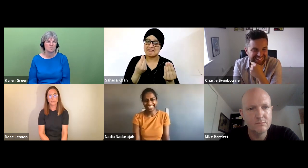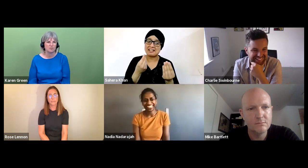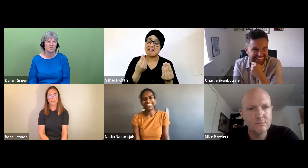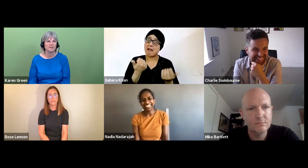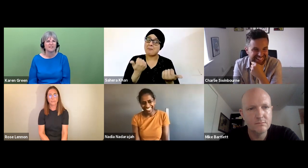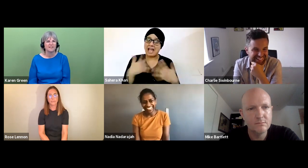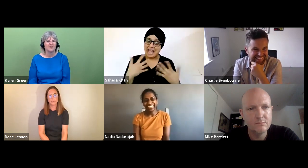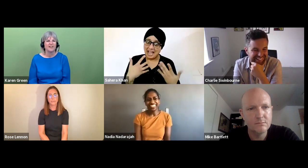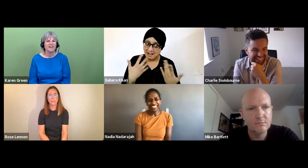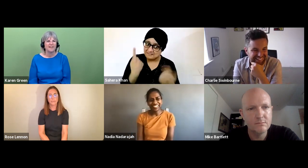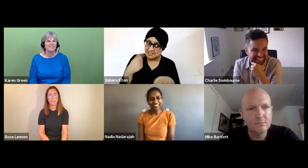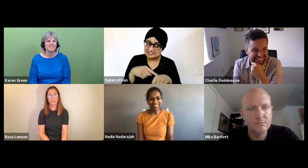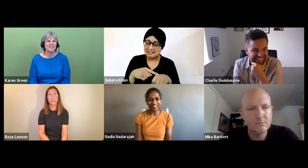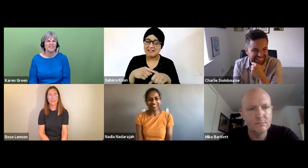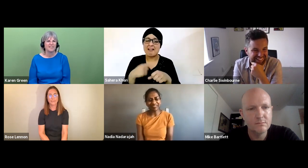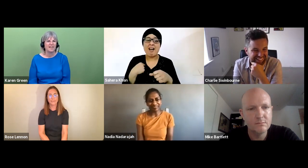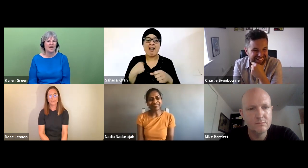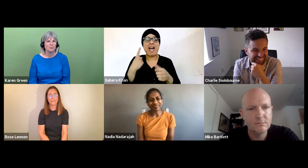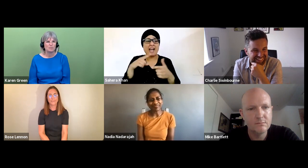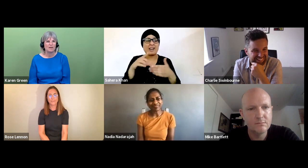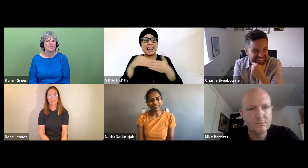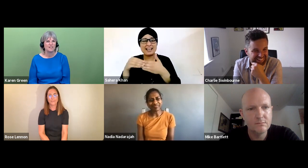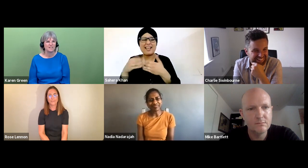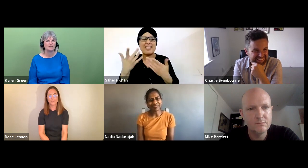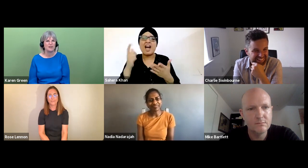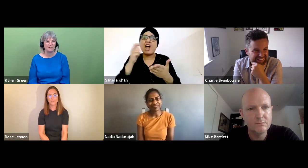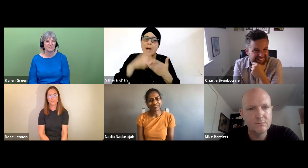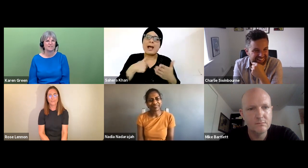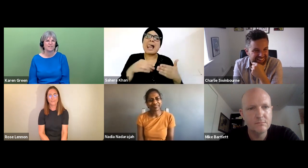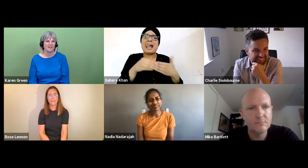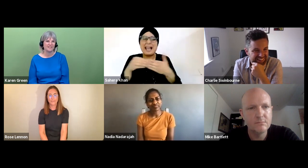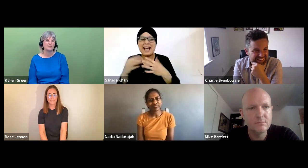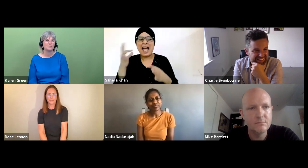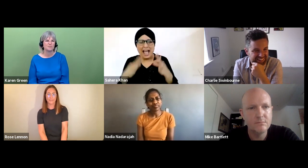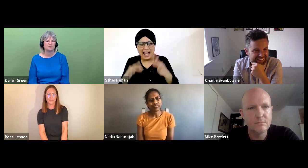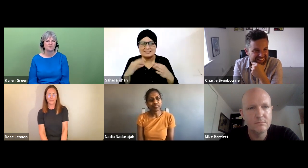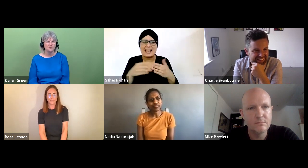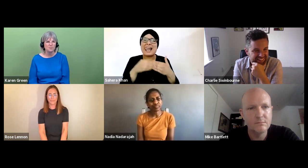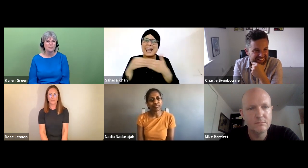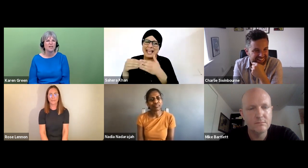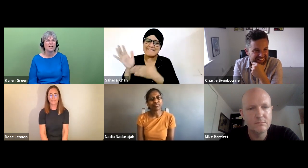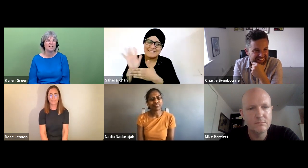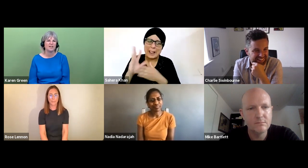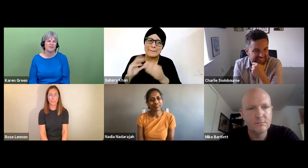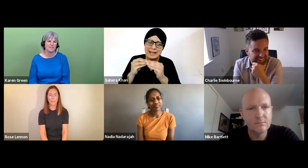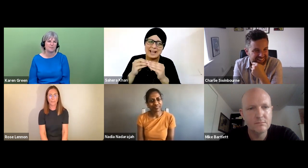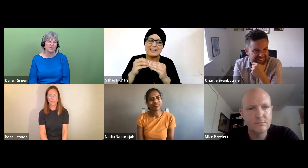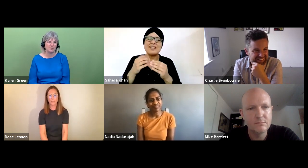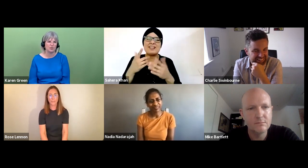something. And that was my first experience of that. And I then got involved